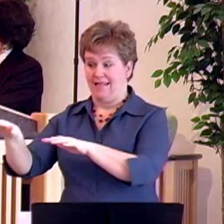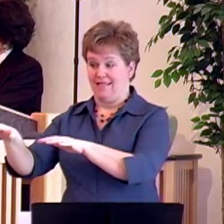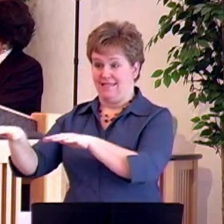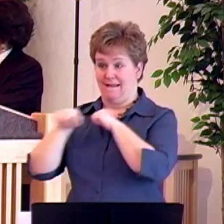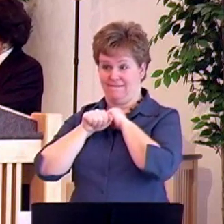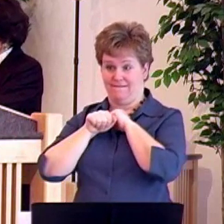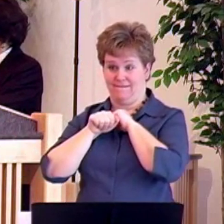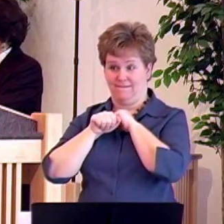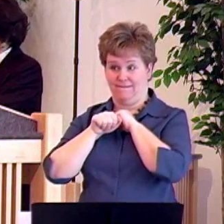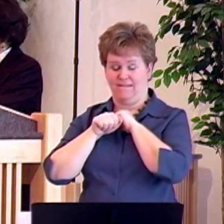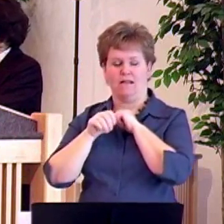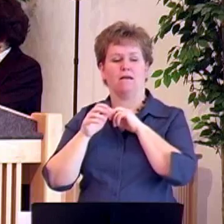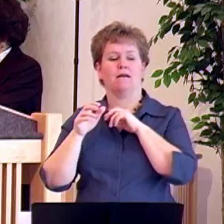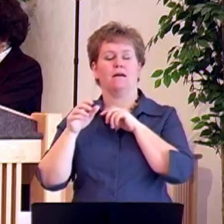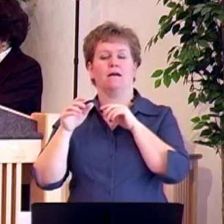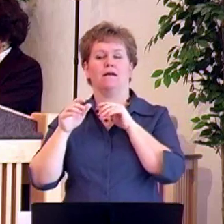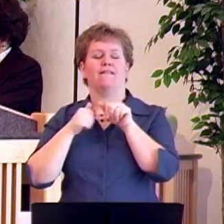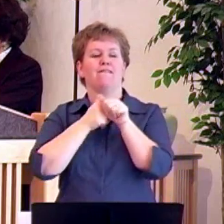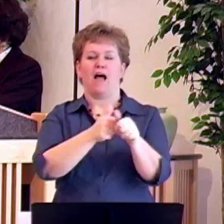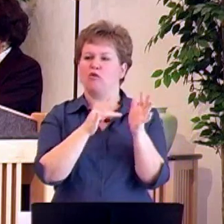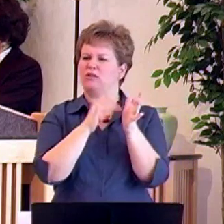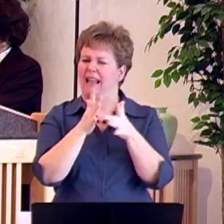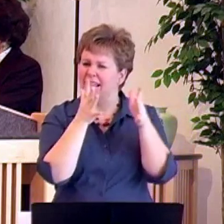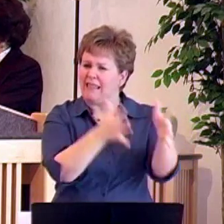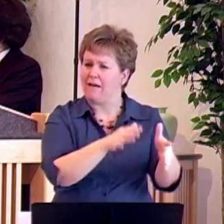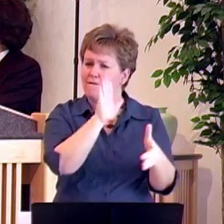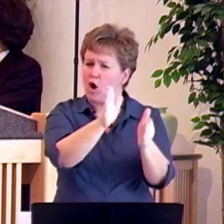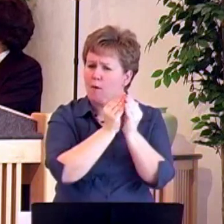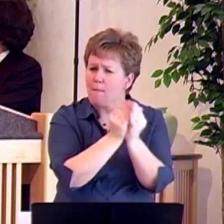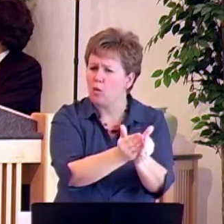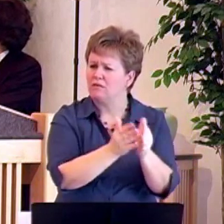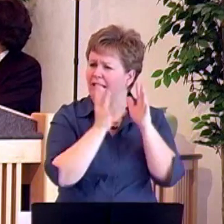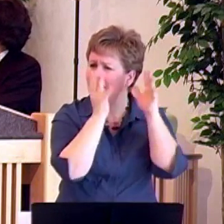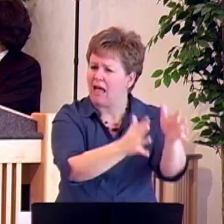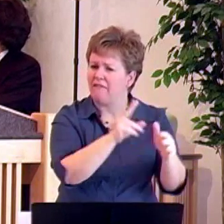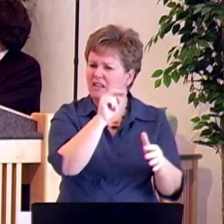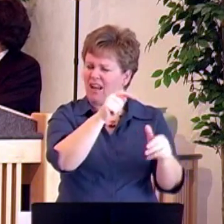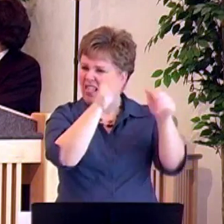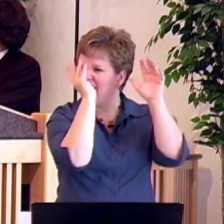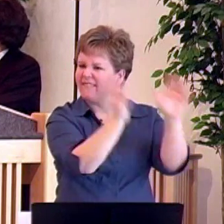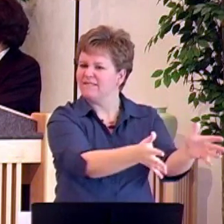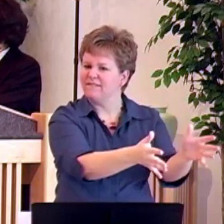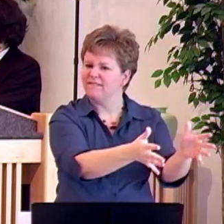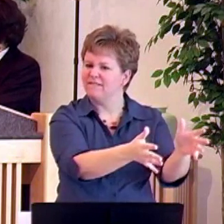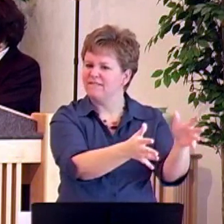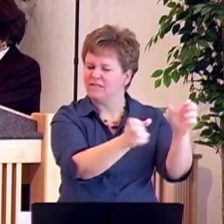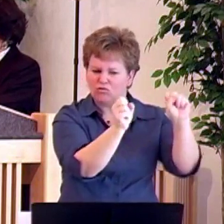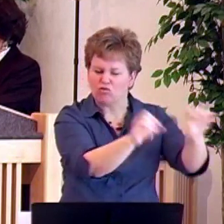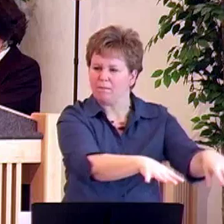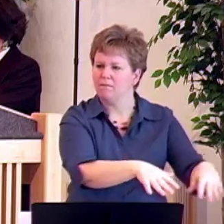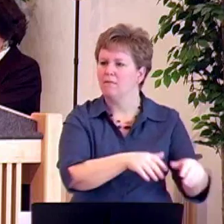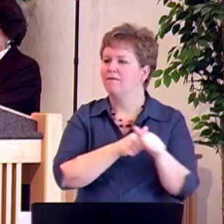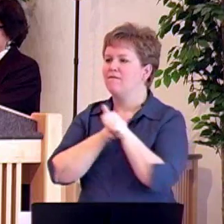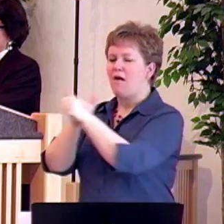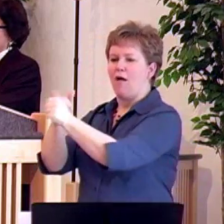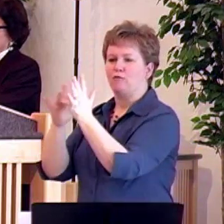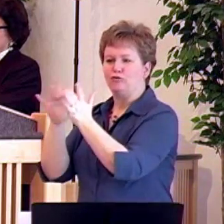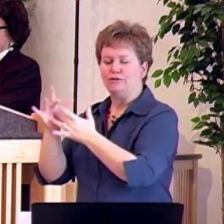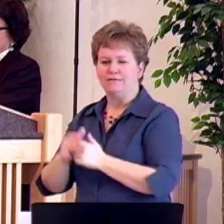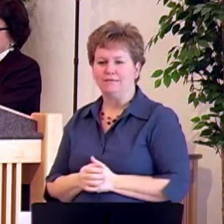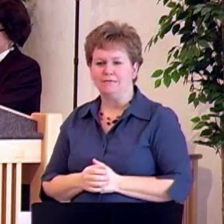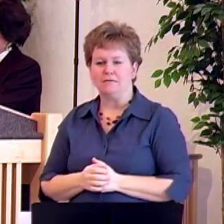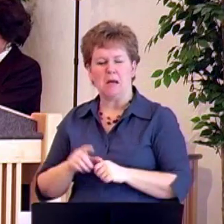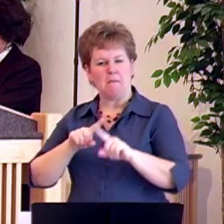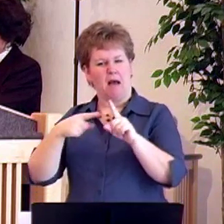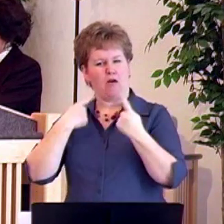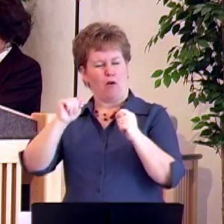everything and walked away to follow Jesus. I can't help wondering how the story would have ended if Simon had